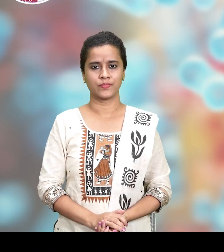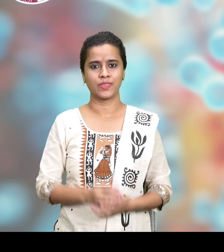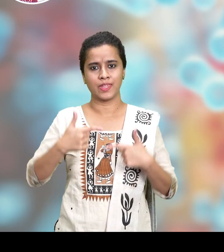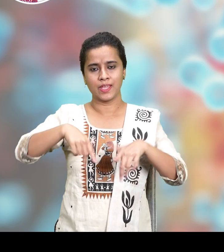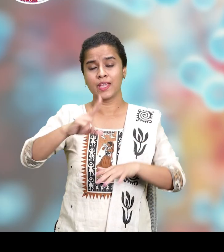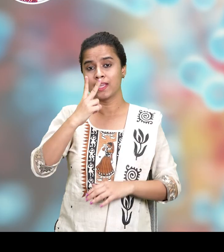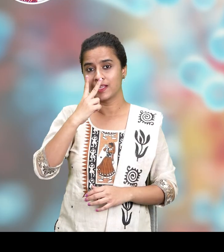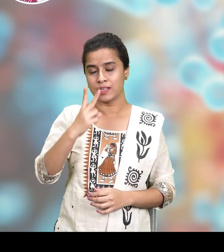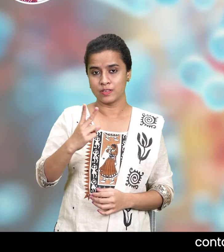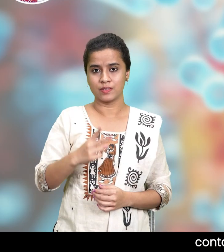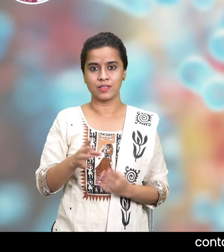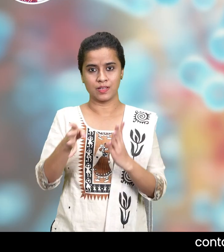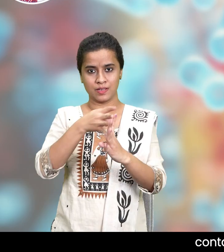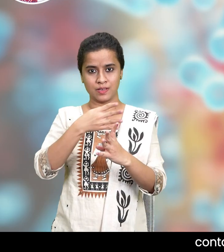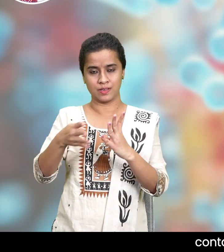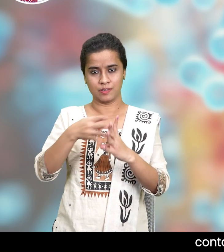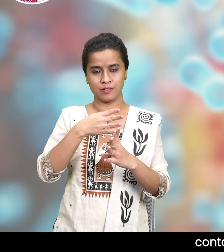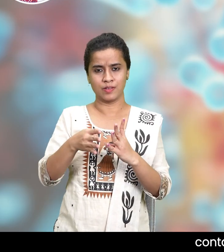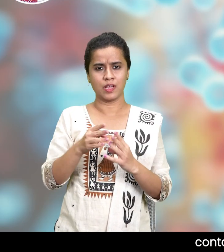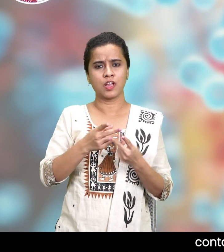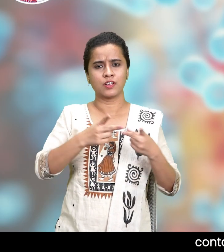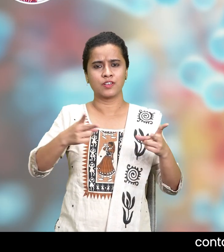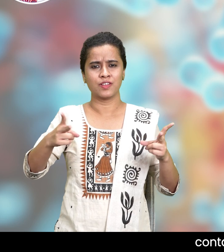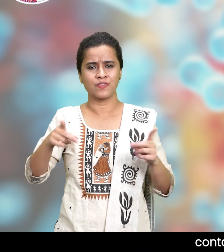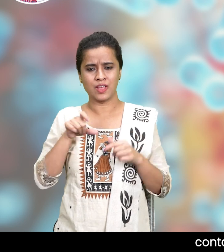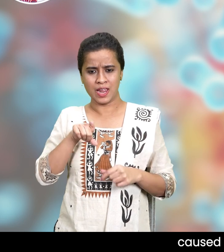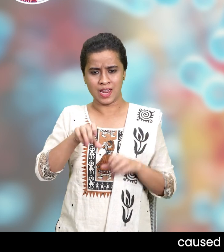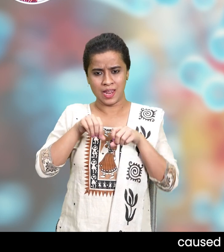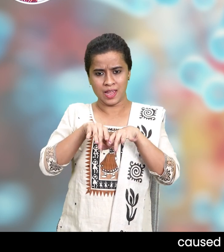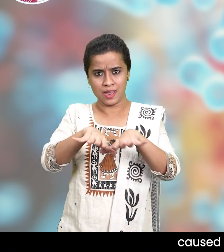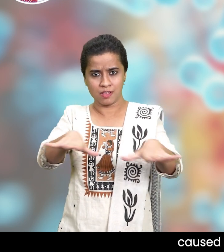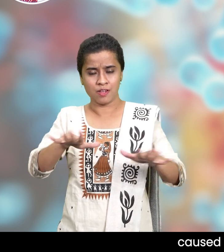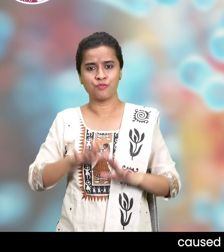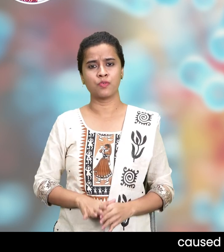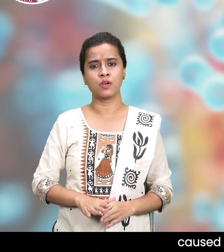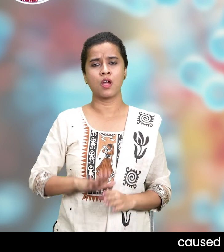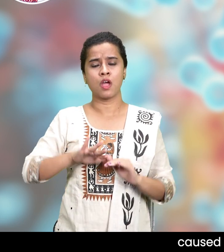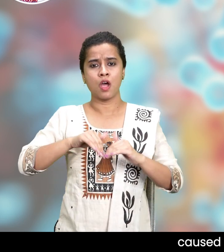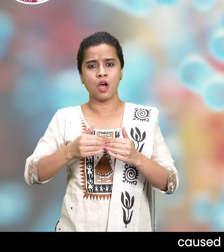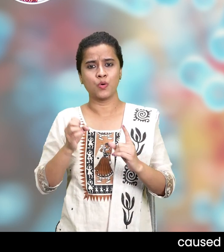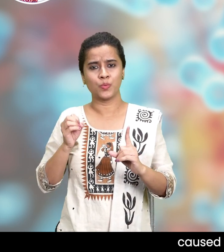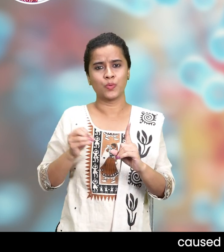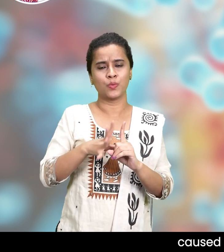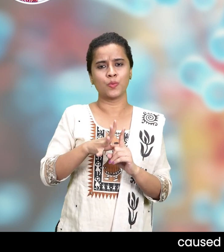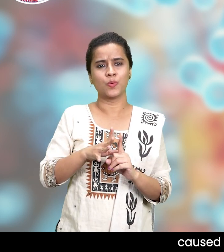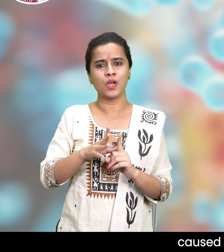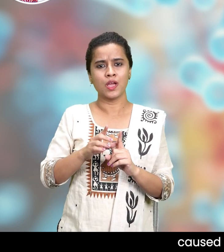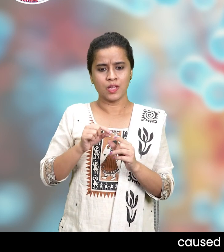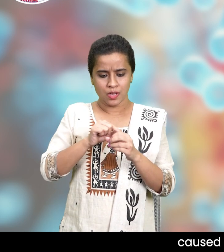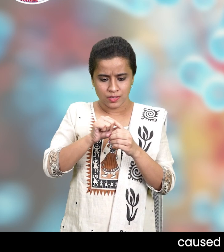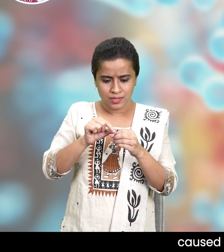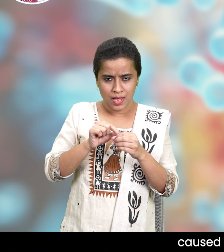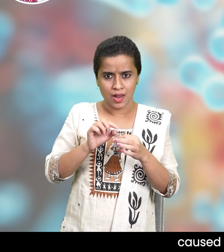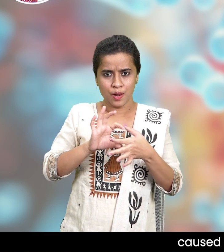Let's see the table containing different infections caused by different pathogens here.